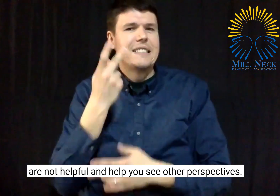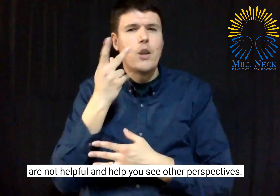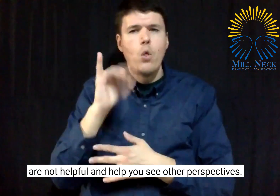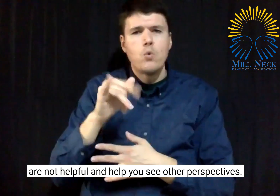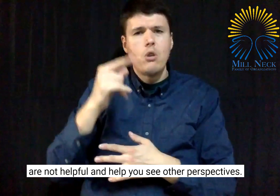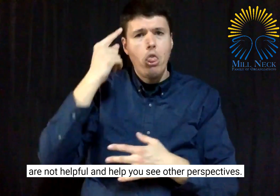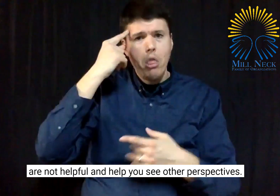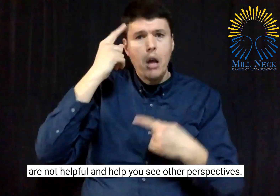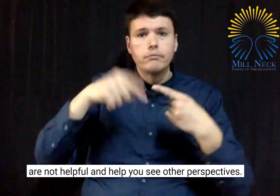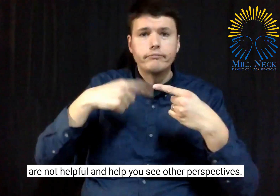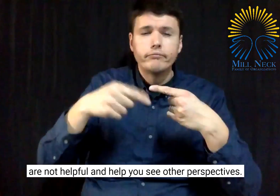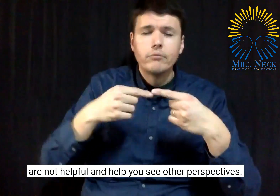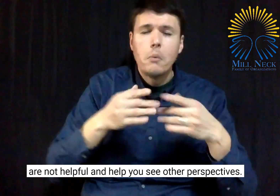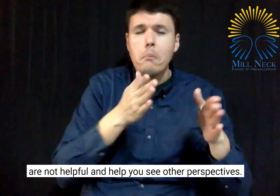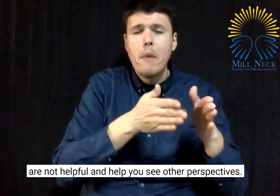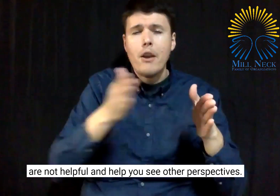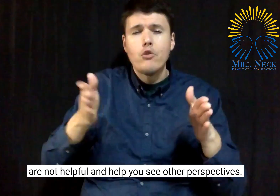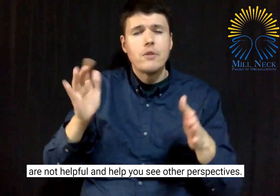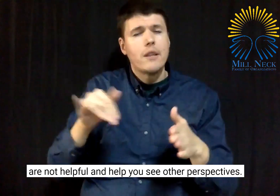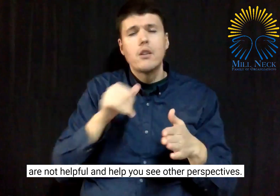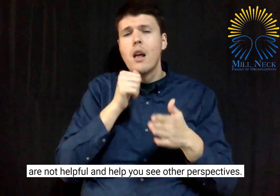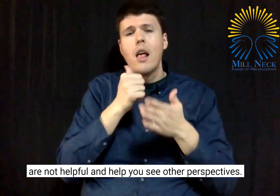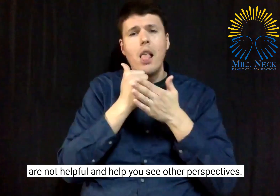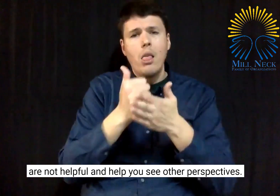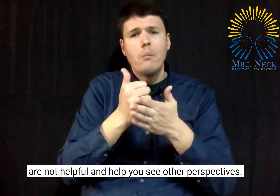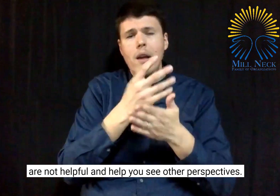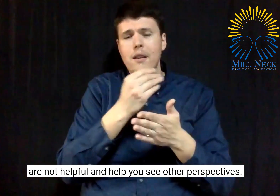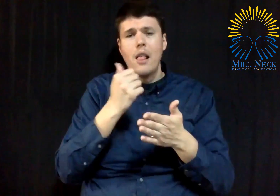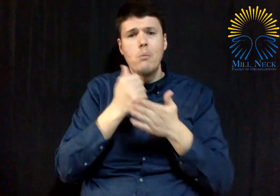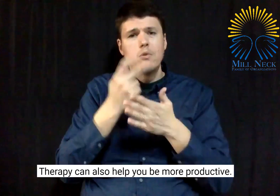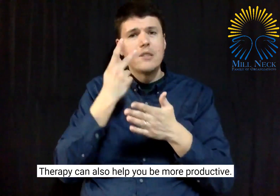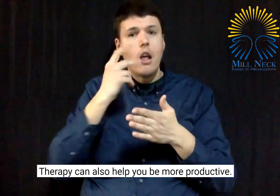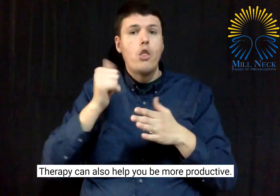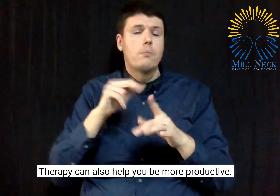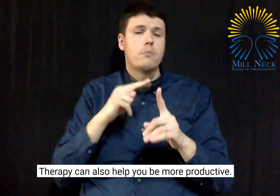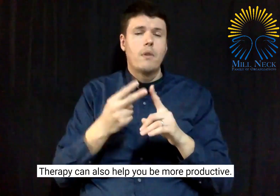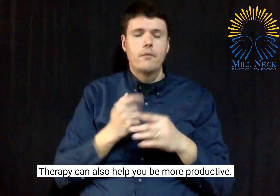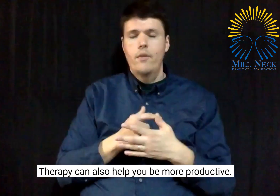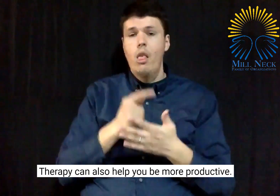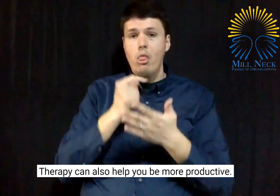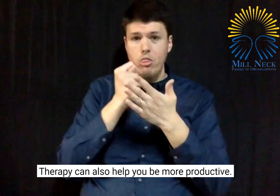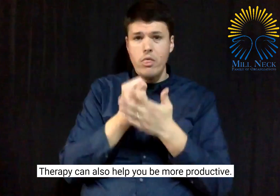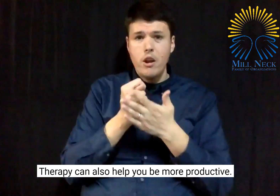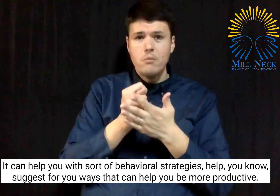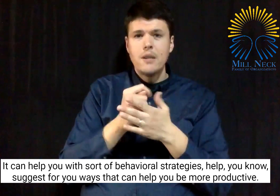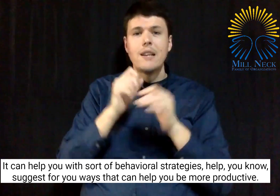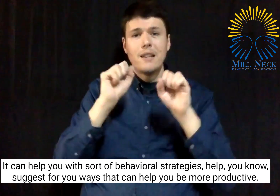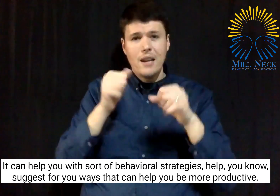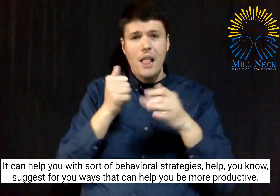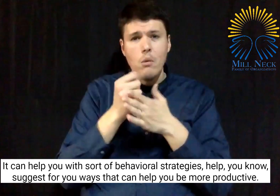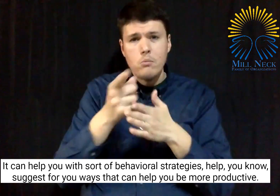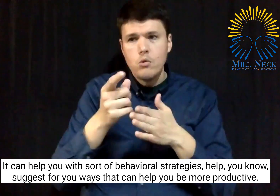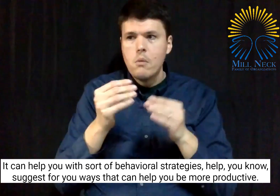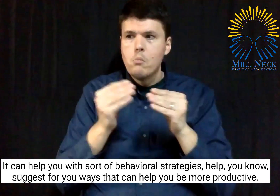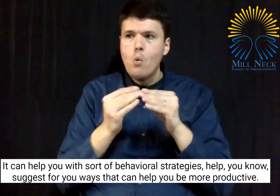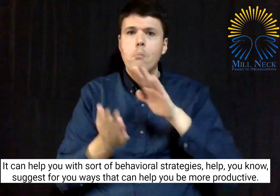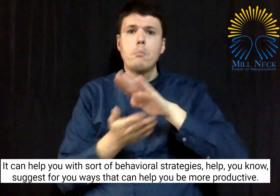not helpful and help you see other perspectives. Therapy can also help you be more productive. It can help you with sort of behavioral strategies,